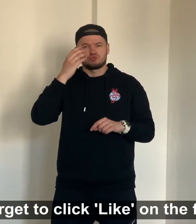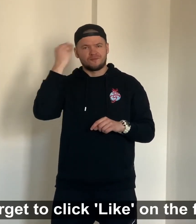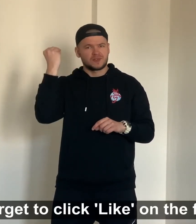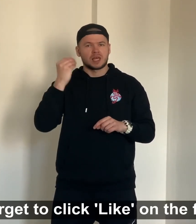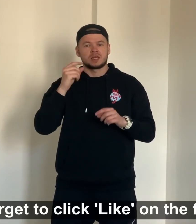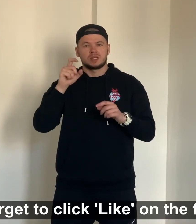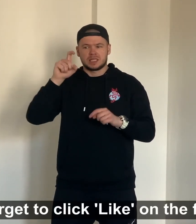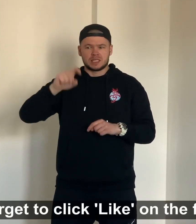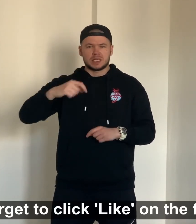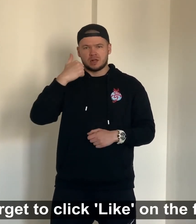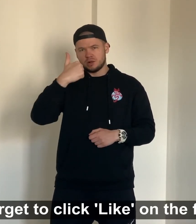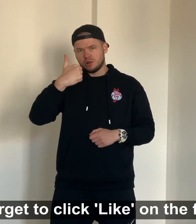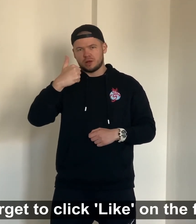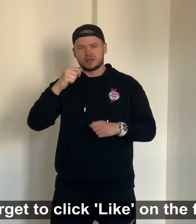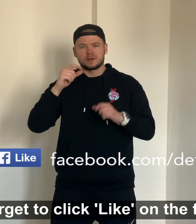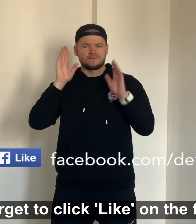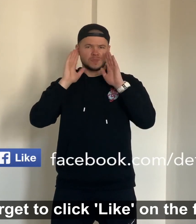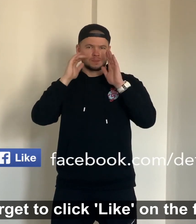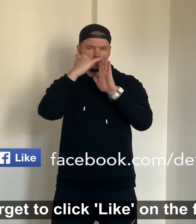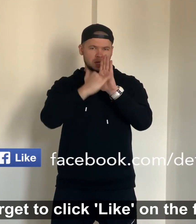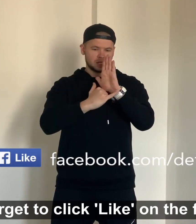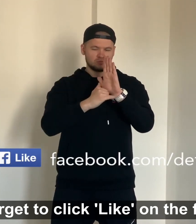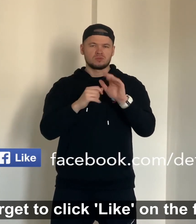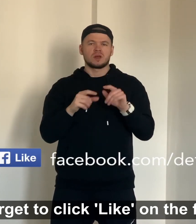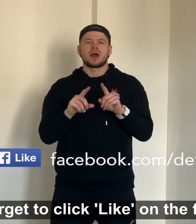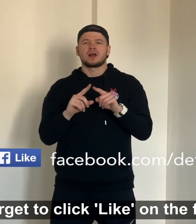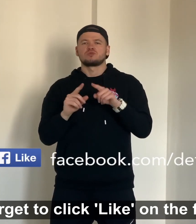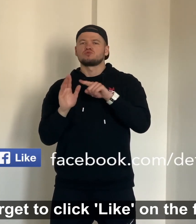Don't forget to click like on the Facebook page